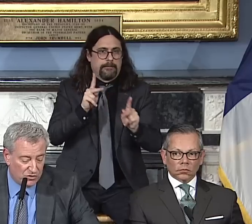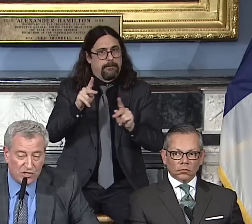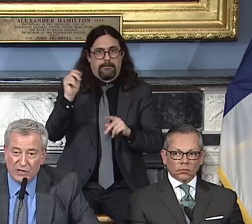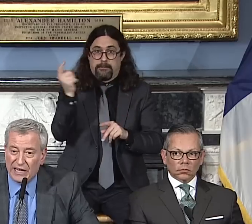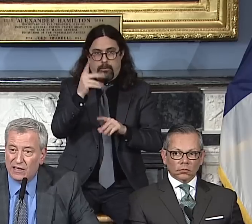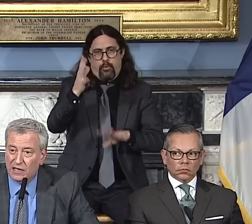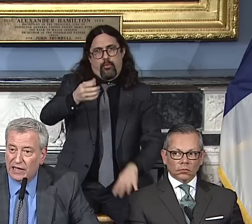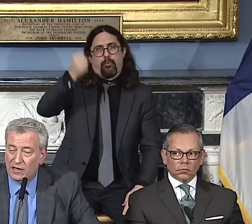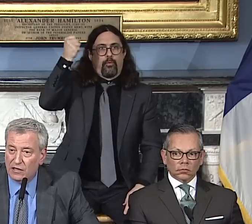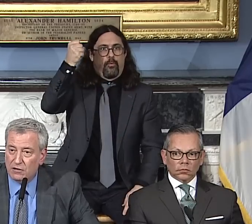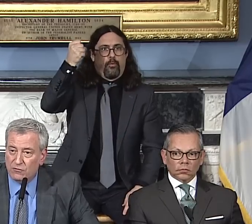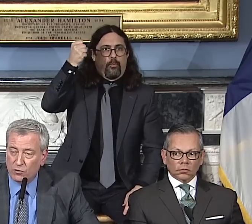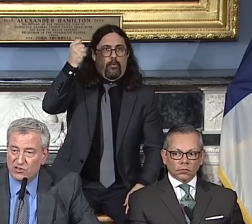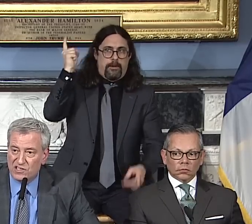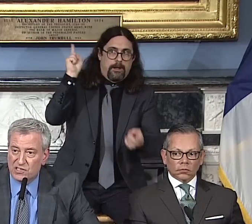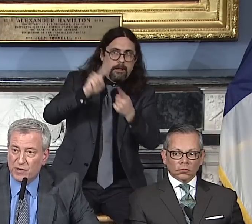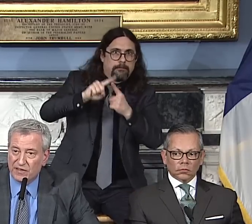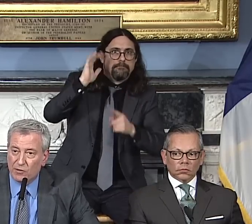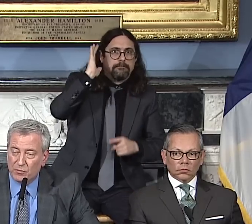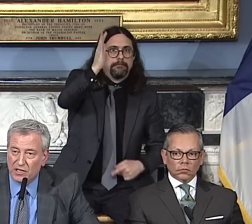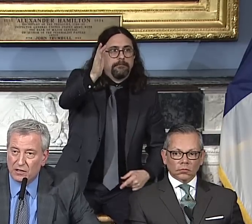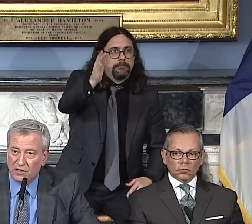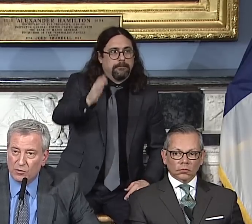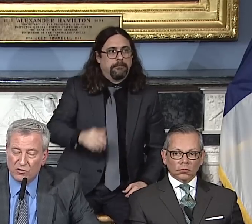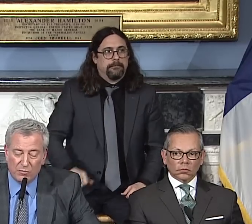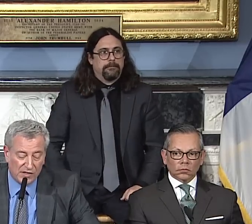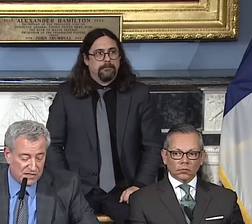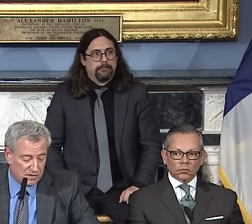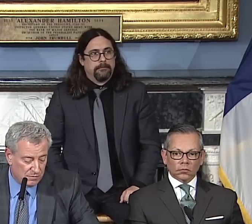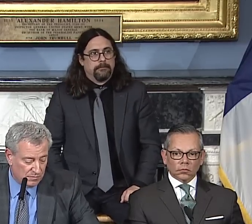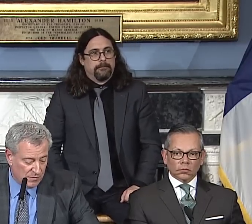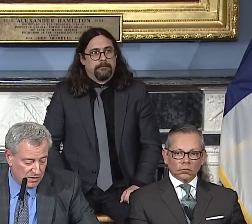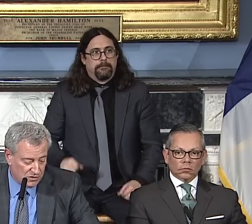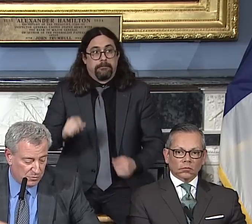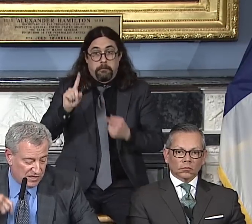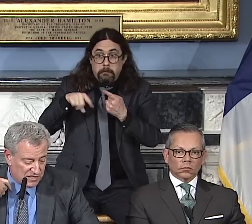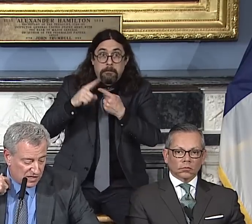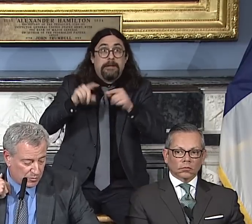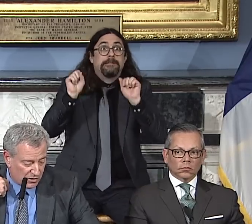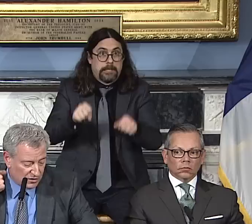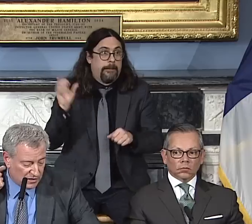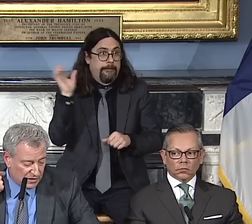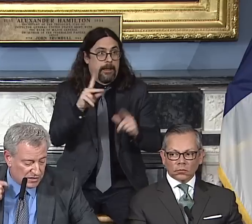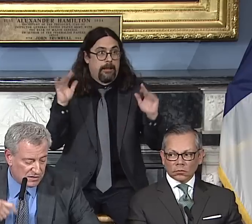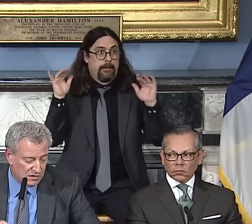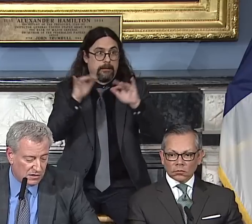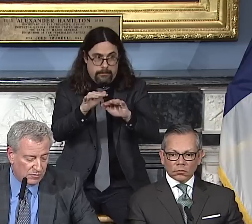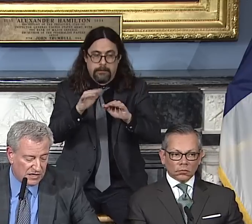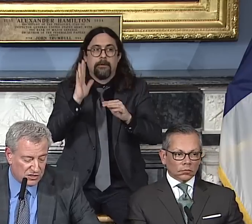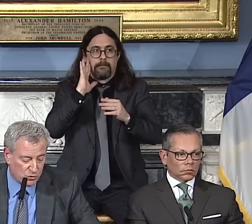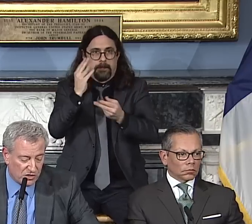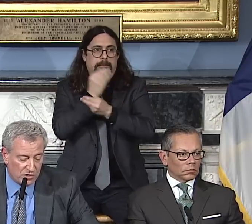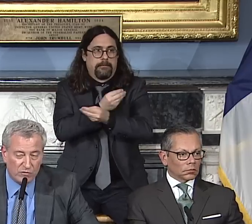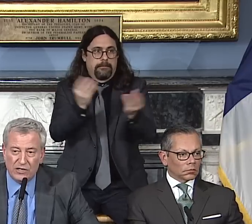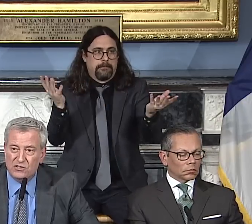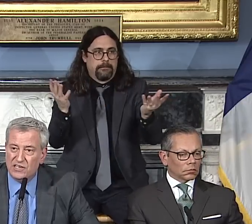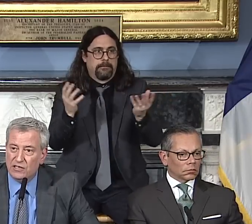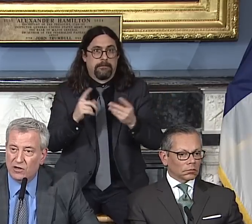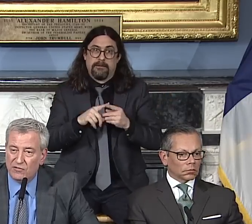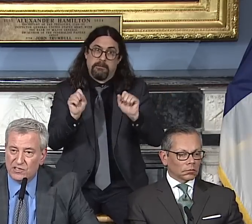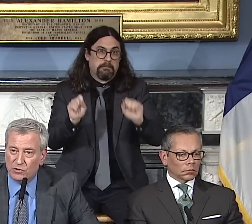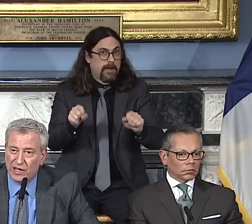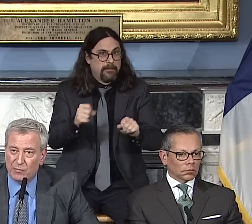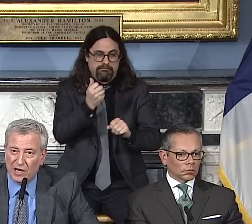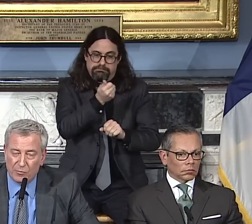acceptable to do so again. And again, I unfortunately suspect that will be a number of months. So places like Barclays, Madison Square Garden, Radio